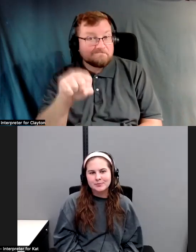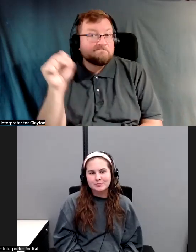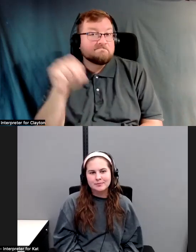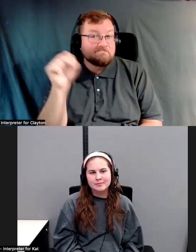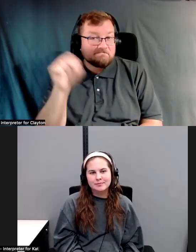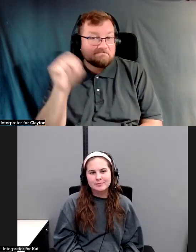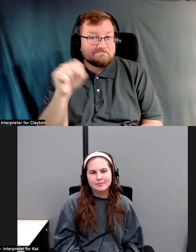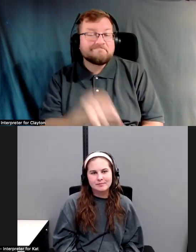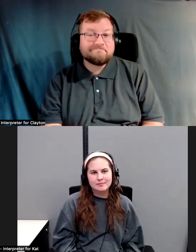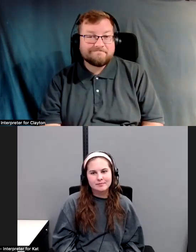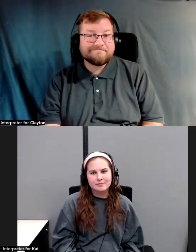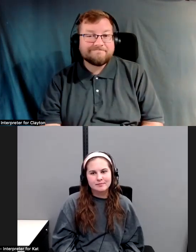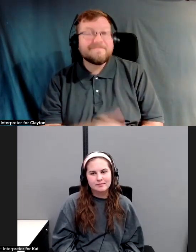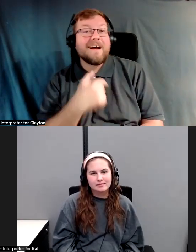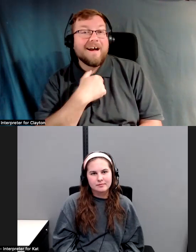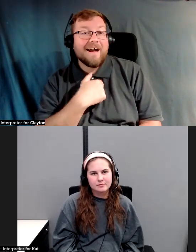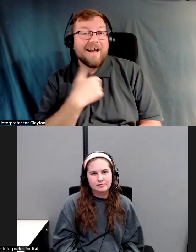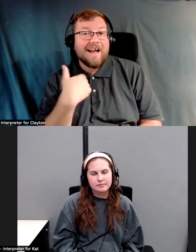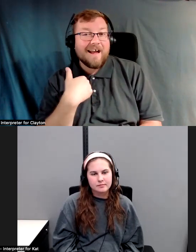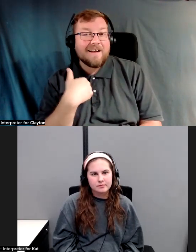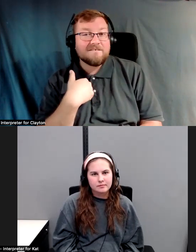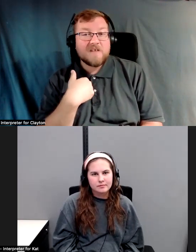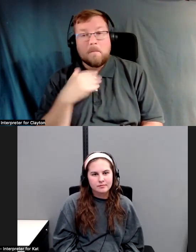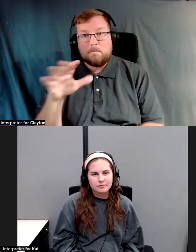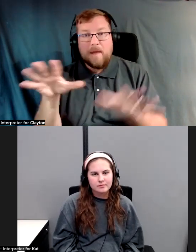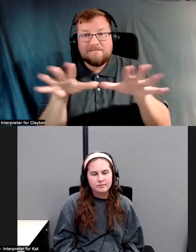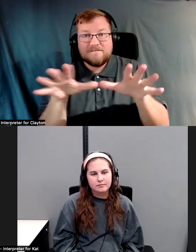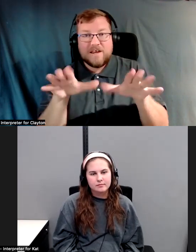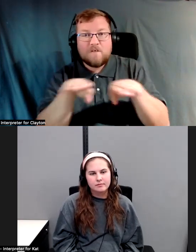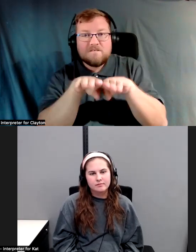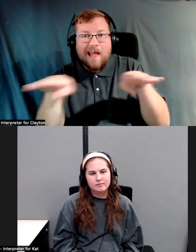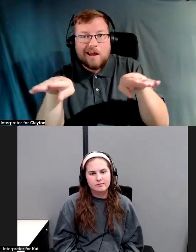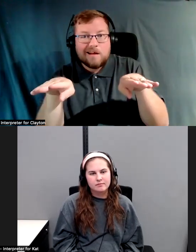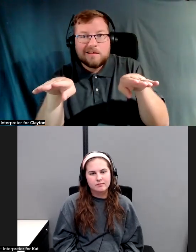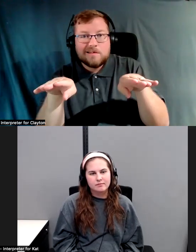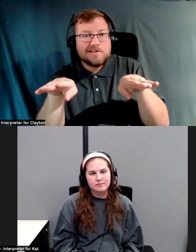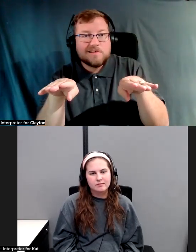Yeah. Yeah, I have flat feet. I don't have arches, so I can't run.